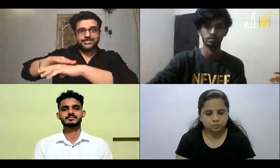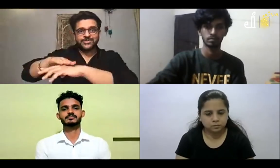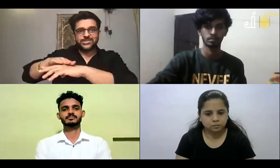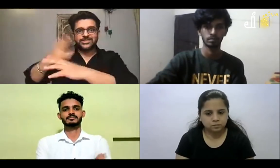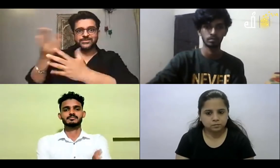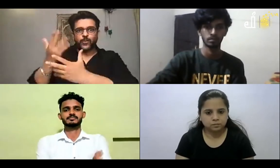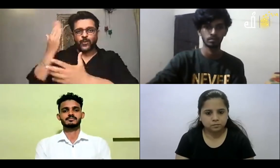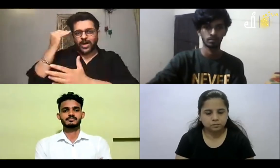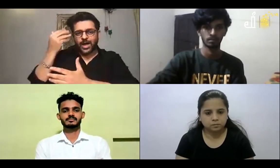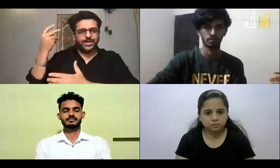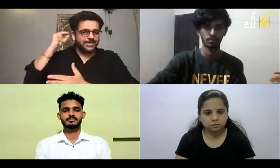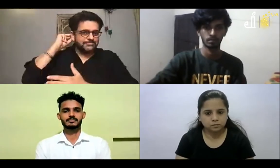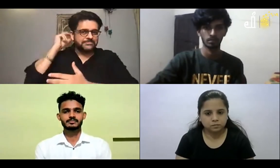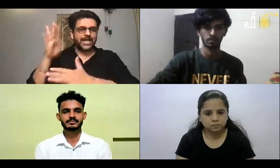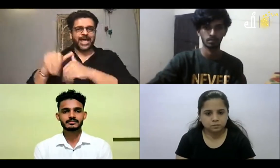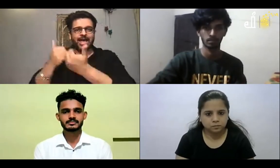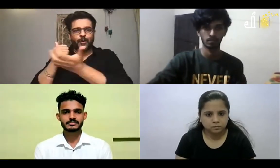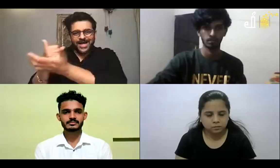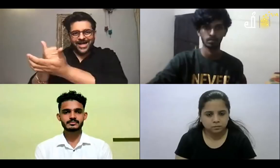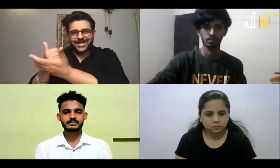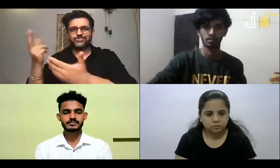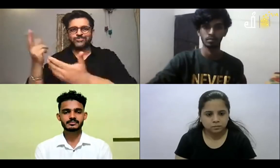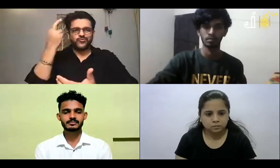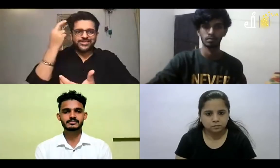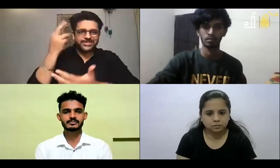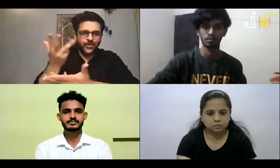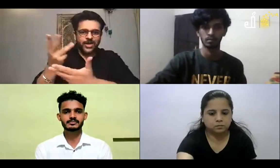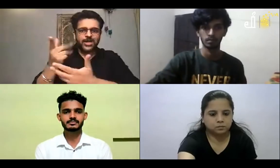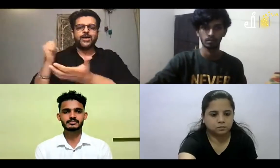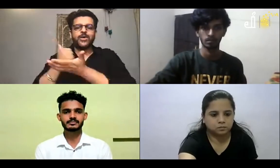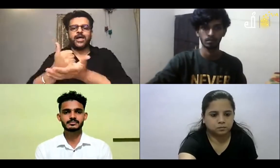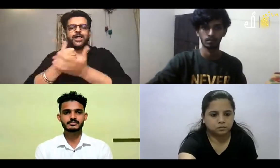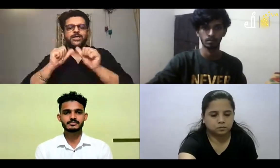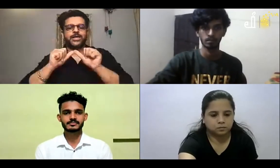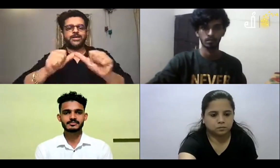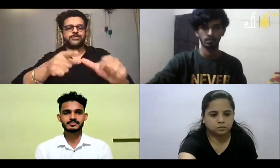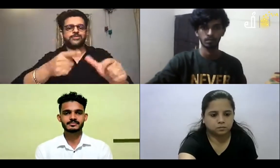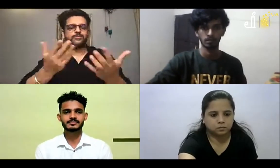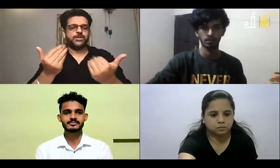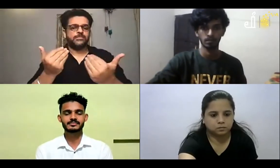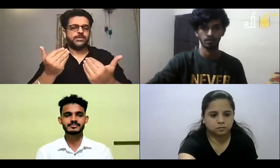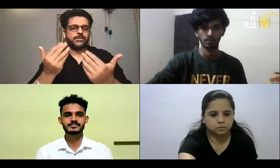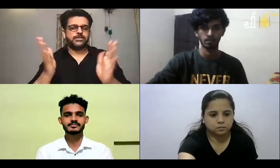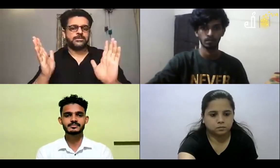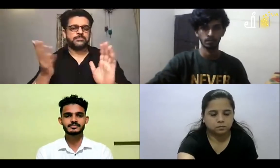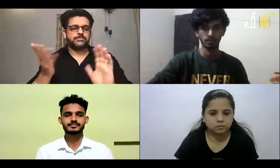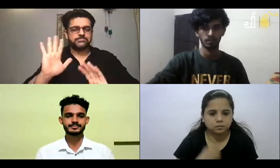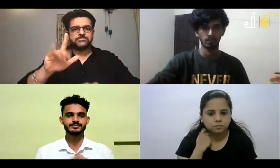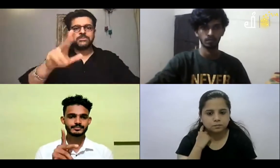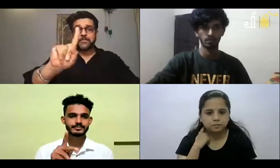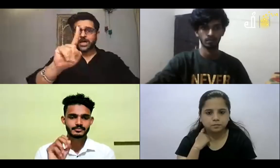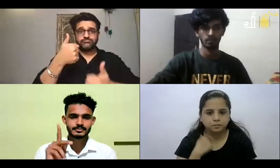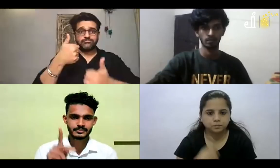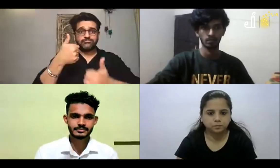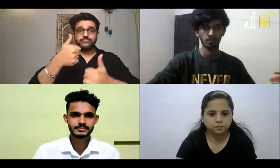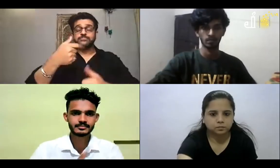different variety of audience who's going to share their experiences of how Cochlear implant has helped them and definitely can answer all your